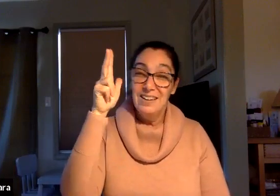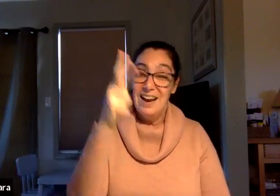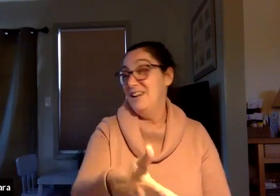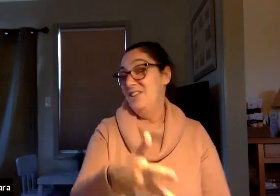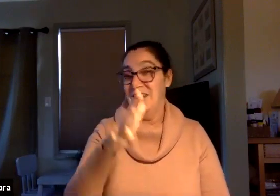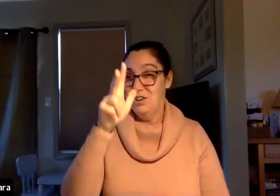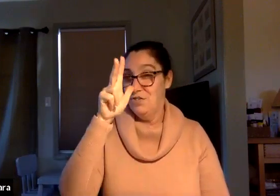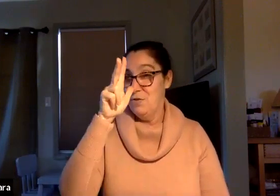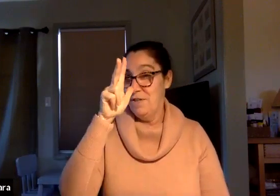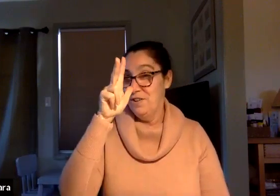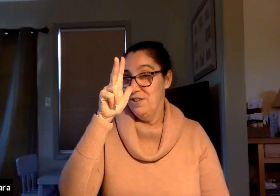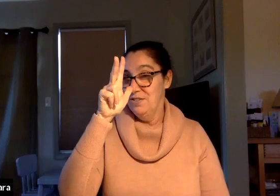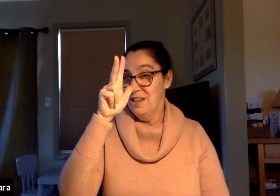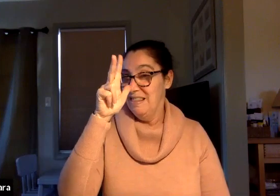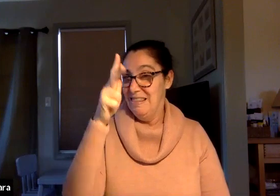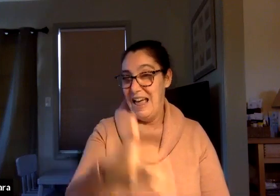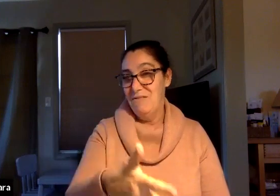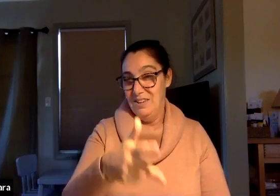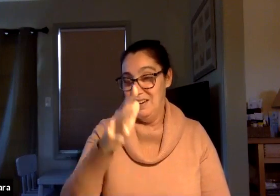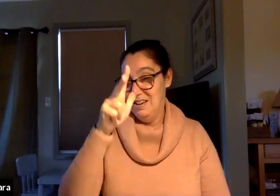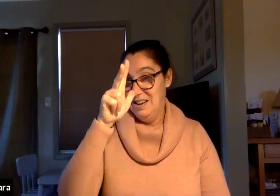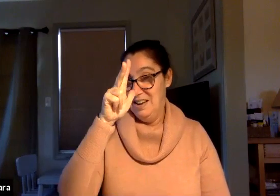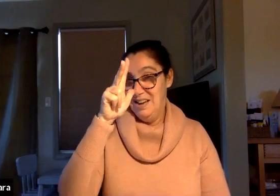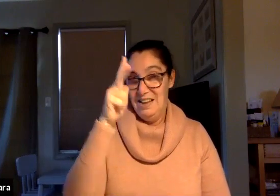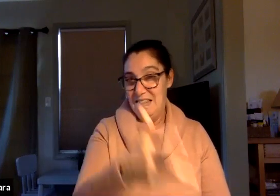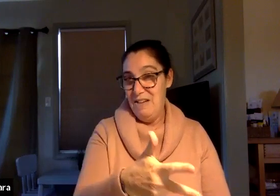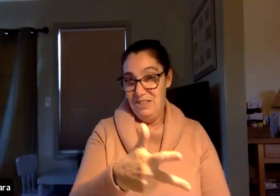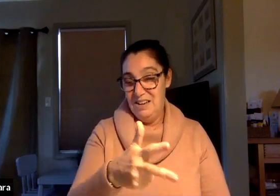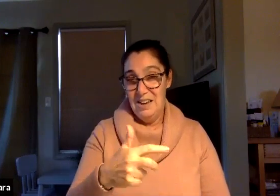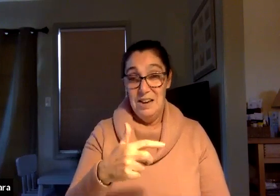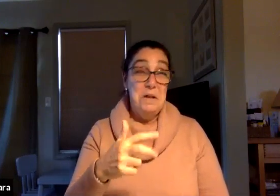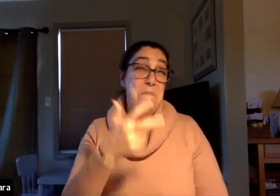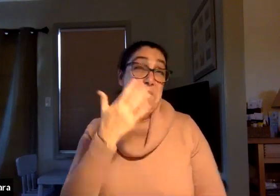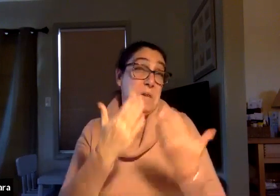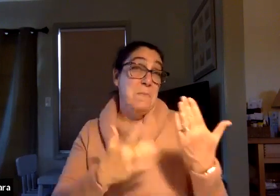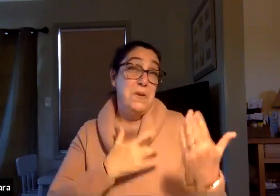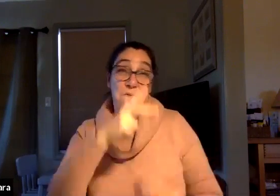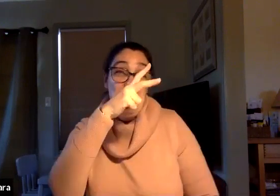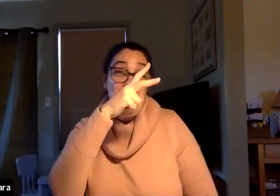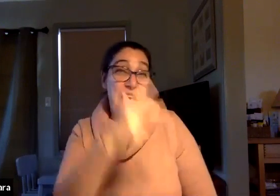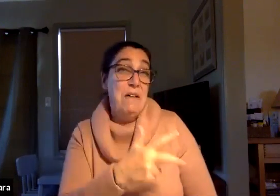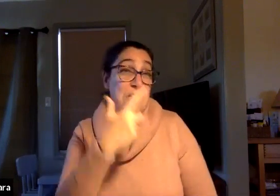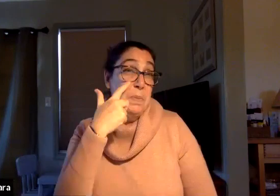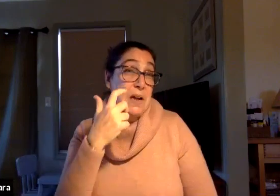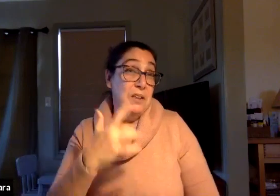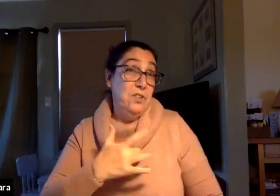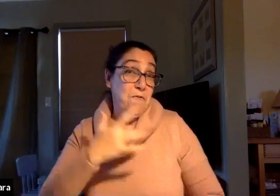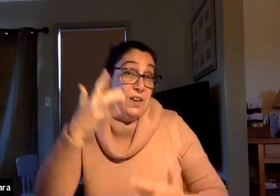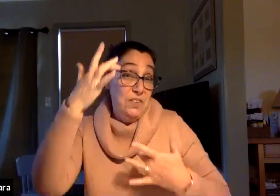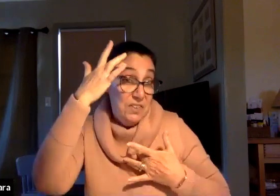kind of just gets thrown off your nose. Lousy. Lousy. Maybe you feel lousy because you feel